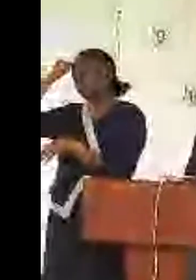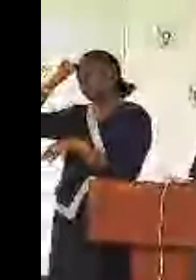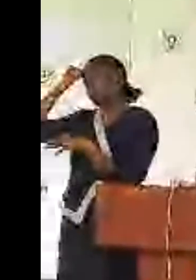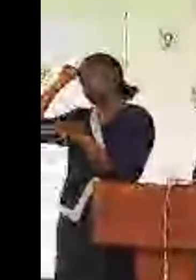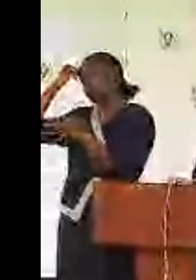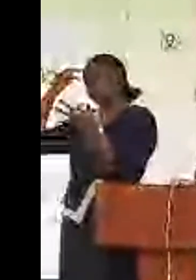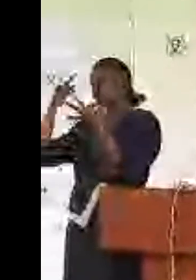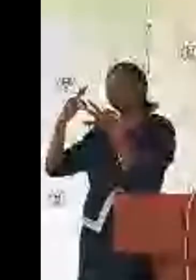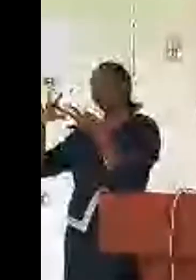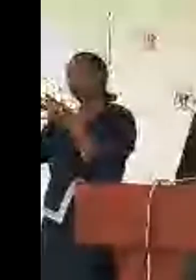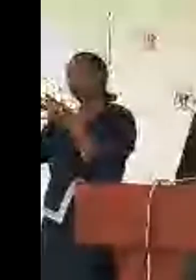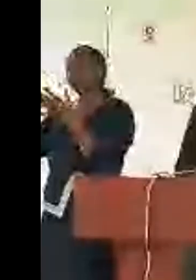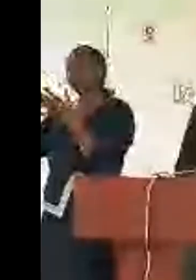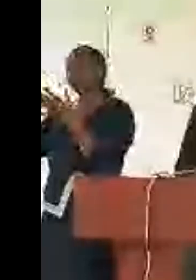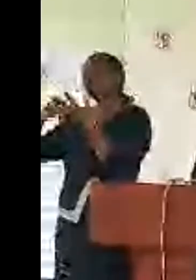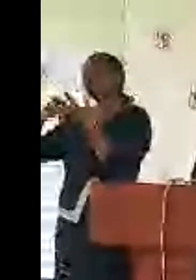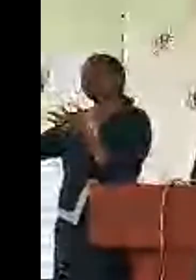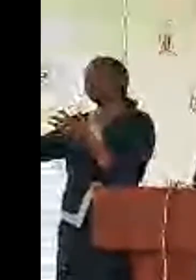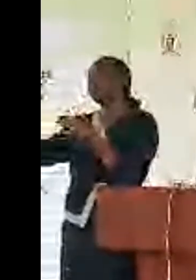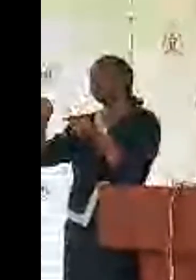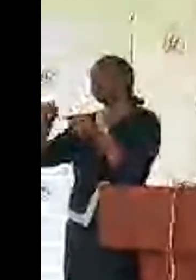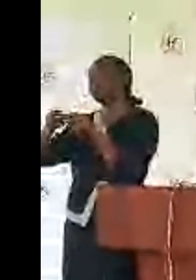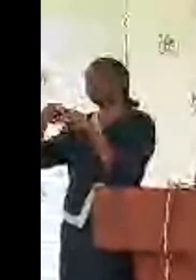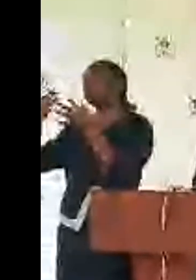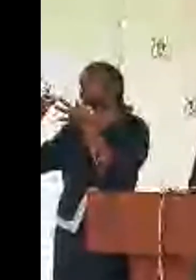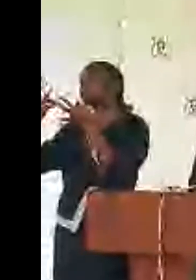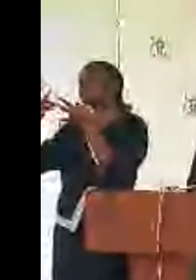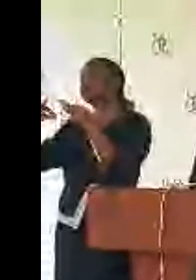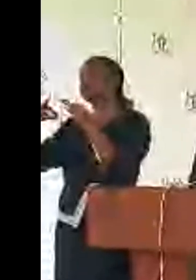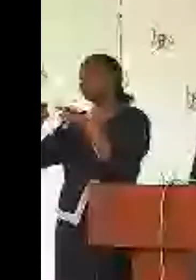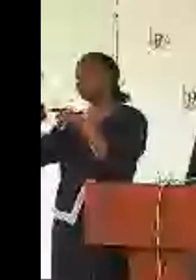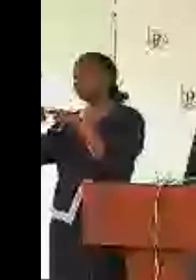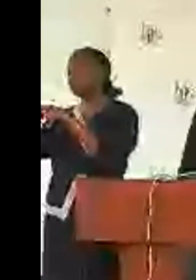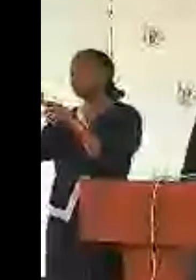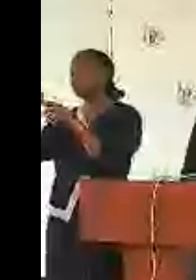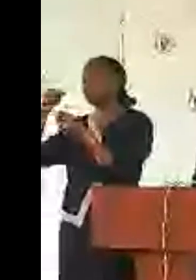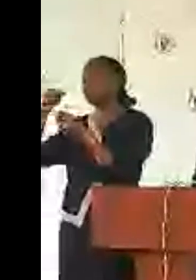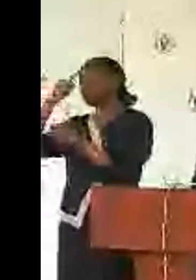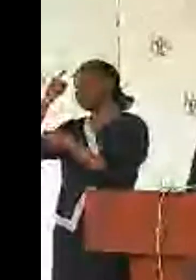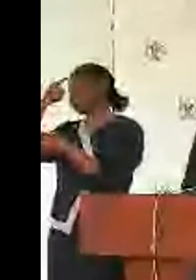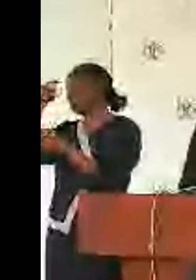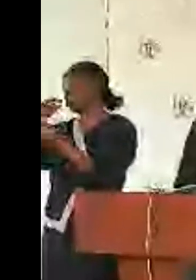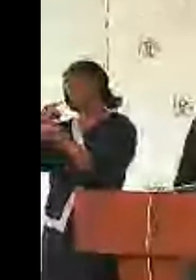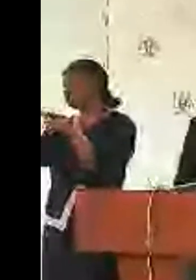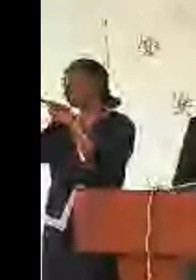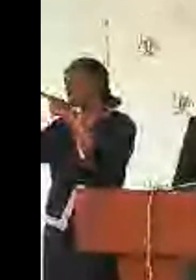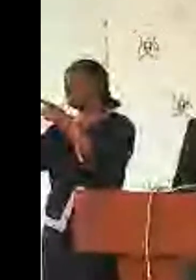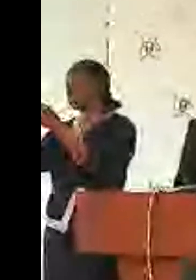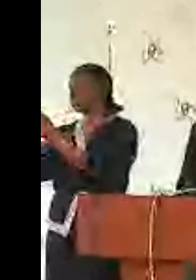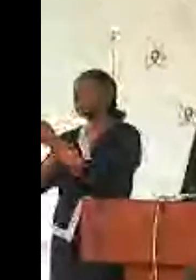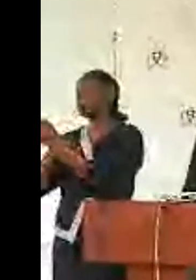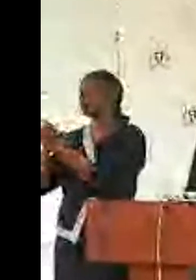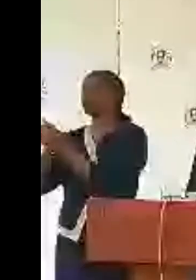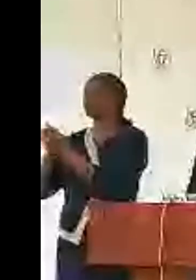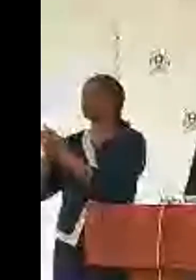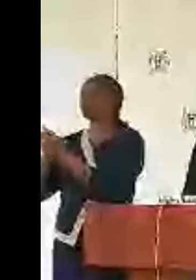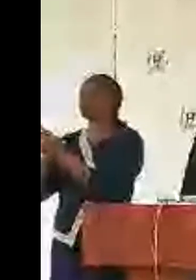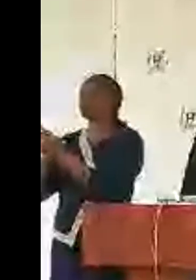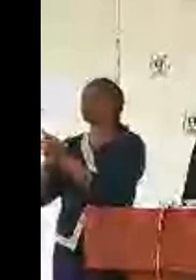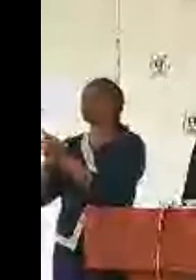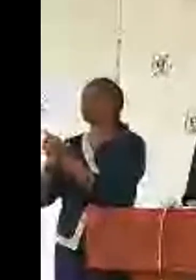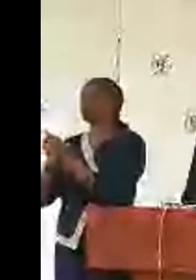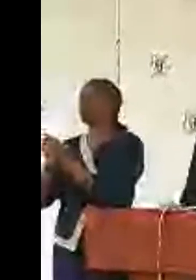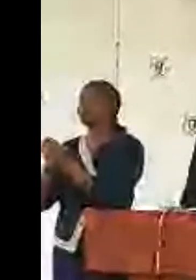ko n'abo abasinga ey'omukaaga abali mu nkola eya wokukolesa bagenda kuba gavumenti eyongera okubasasuliranga bulijjo.